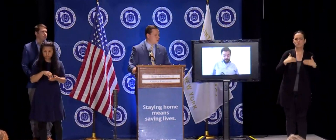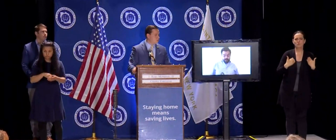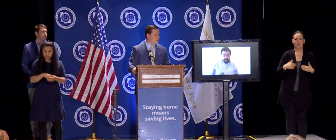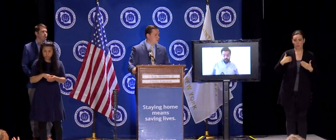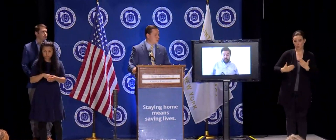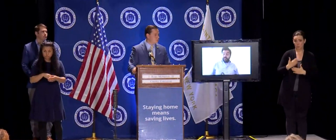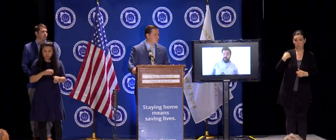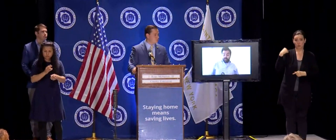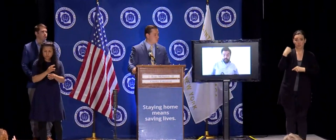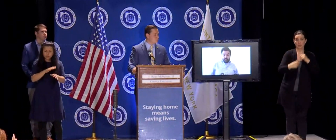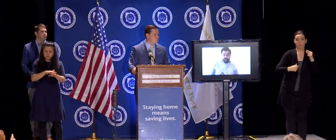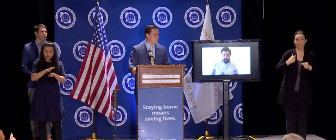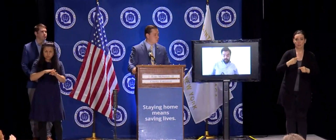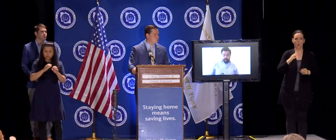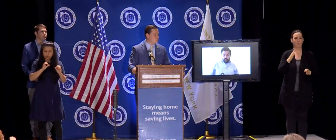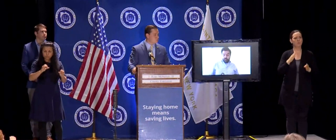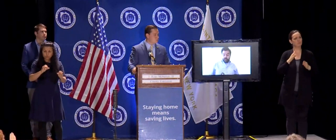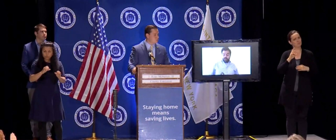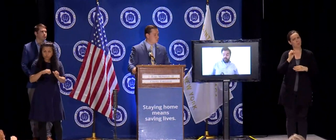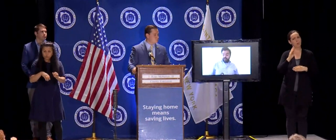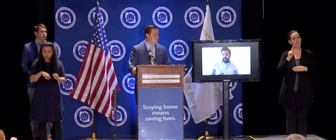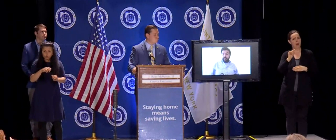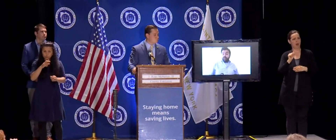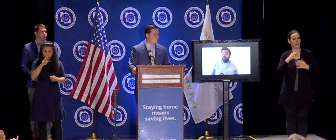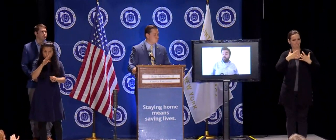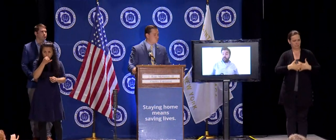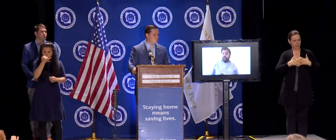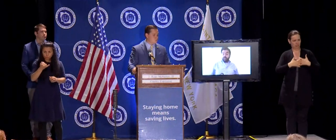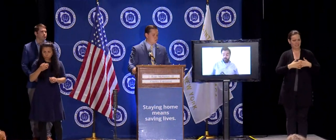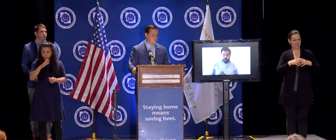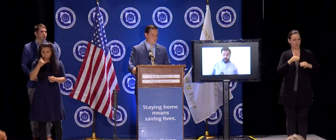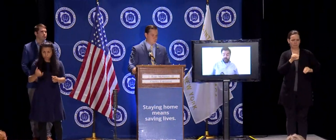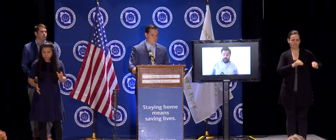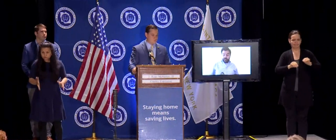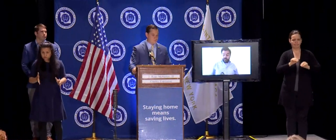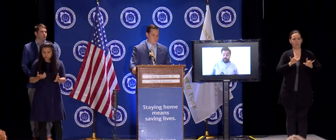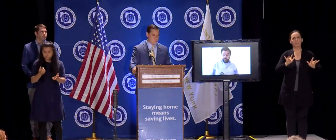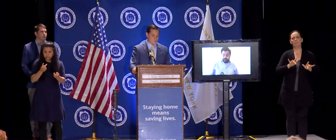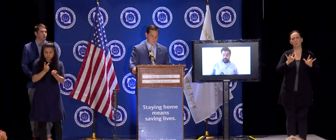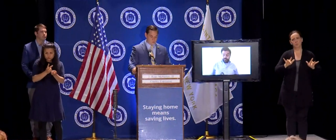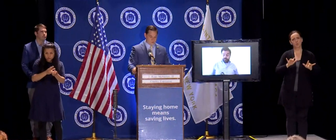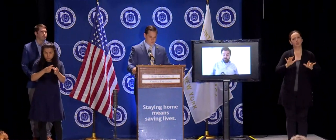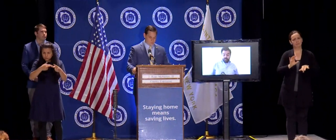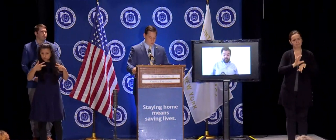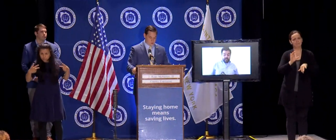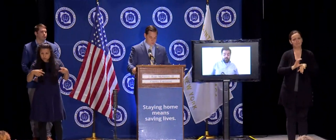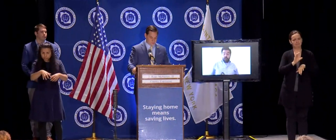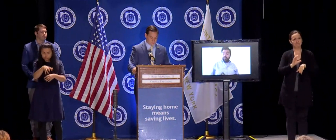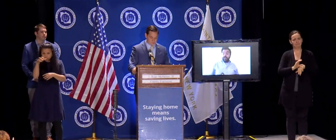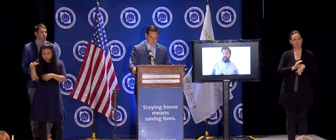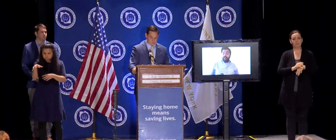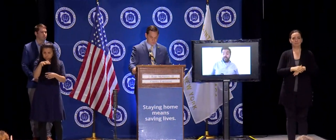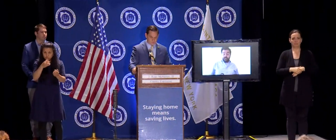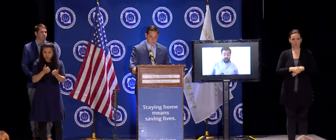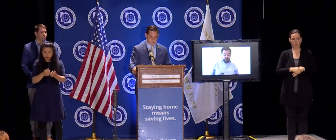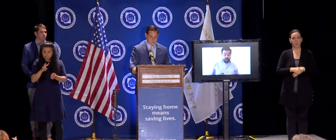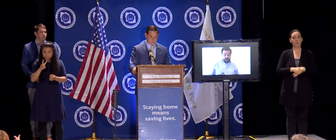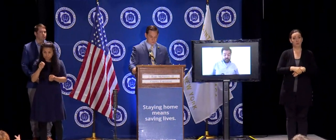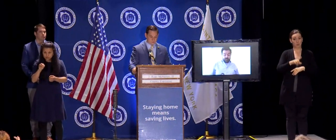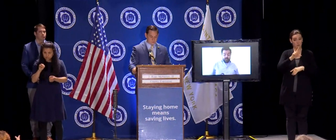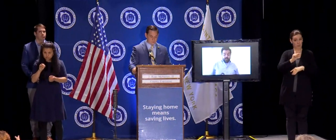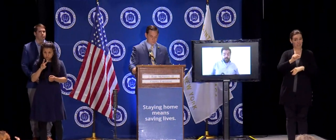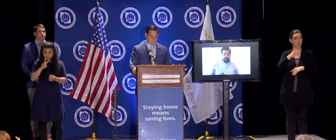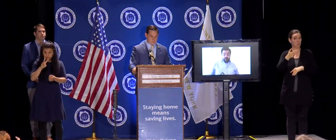centers. We anticipate the building will launch in time for the 2021 holiday season and will create 1,000